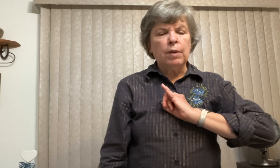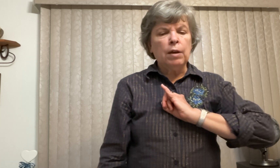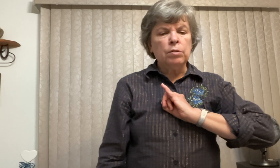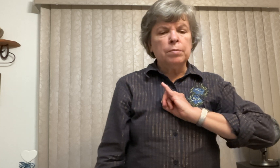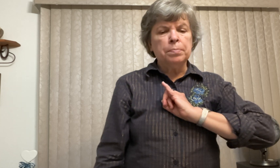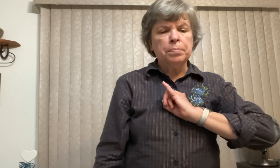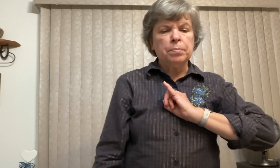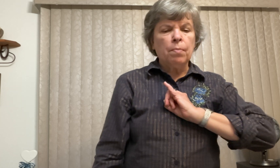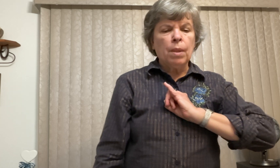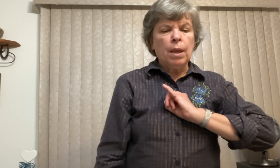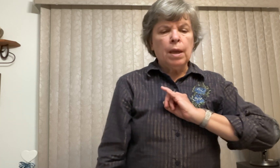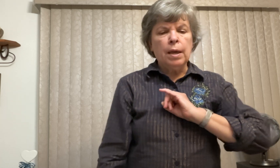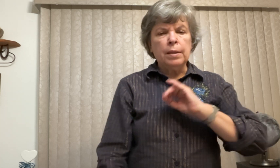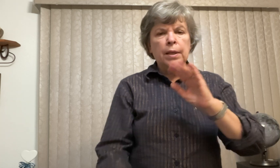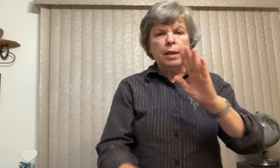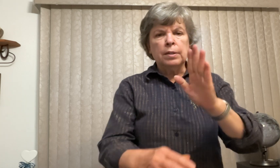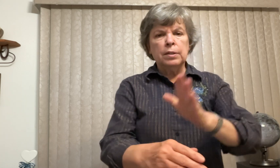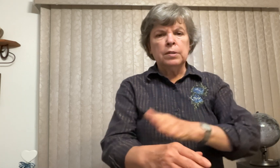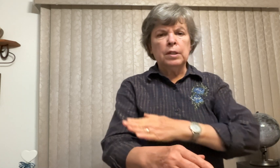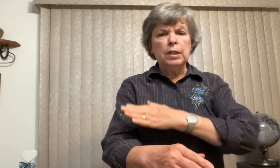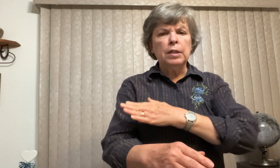out, and then sing.